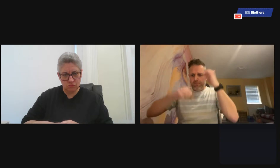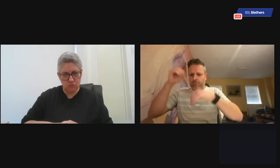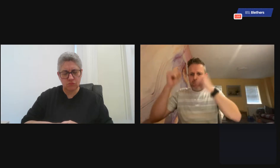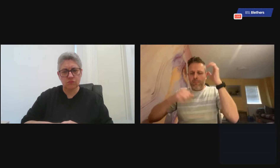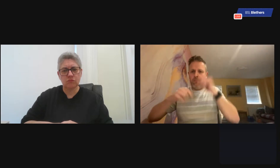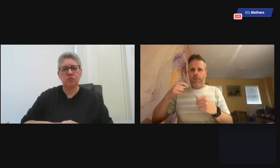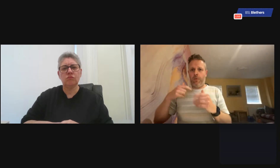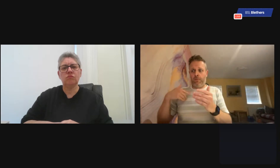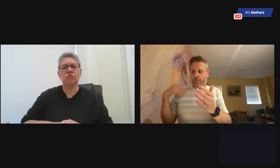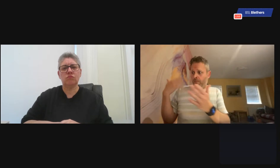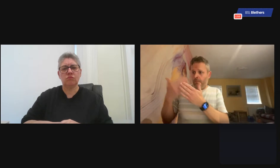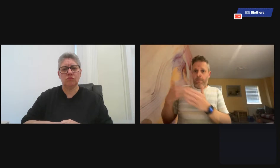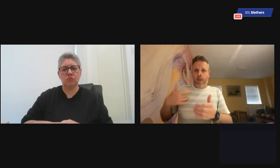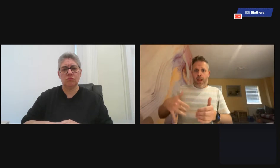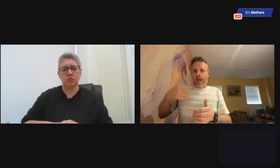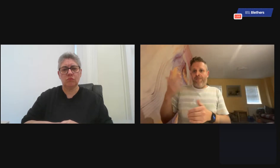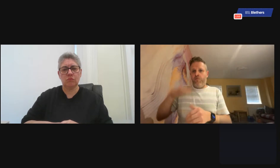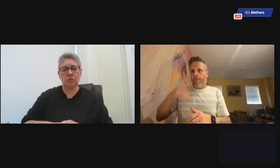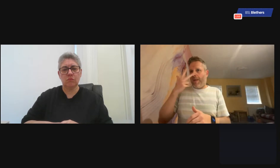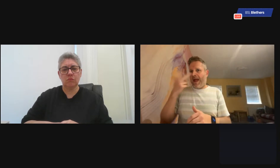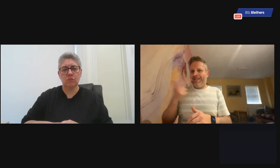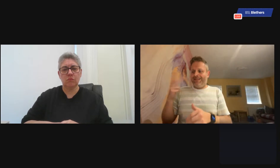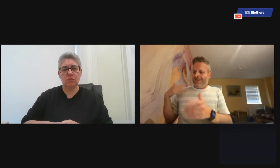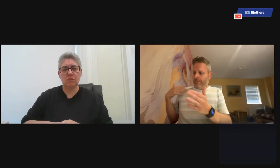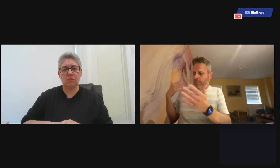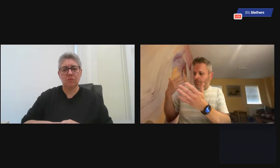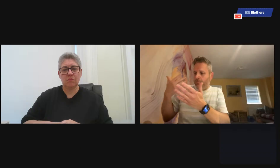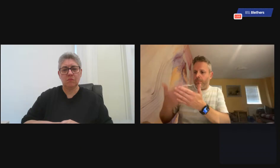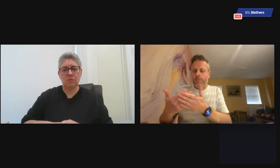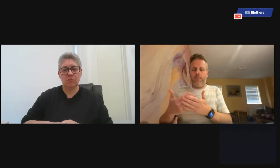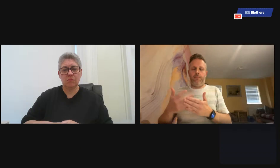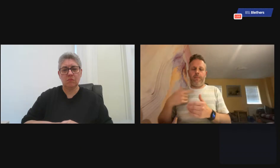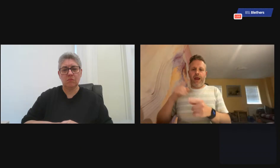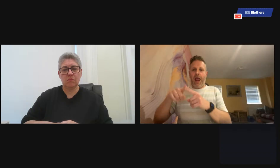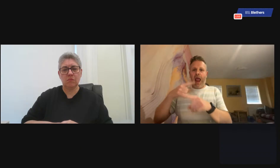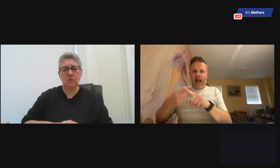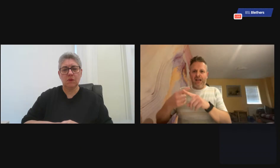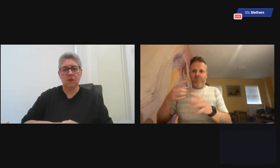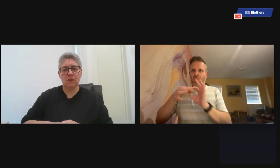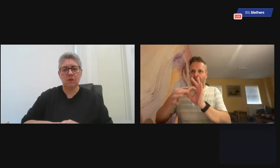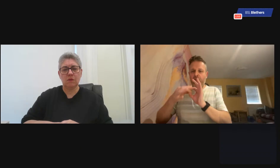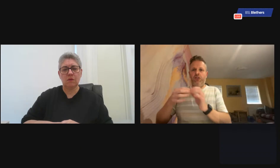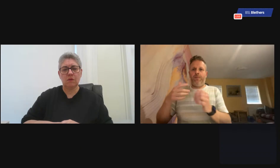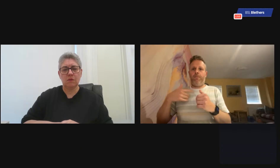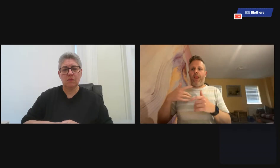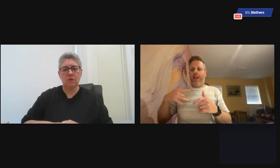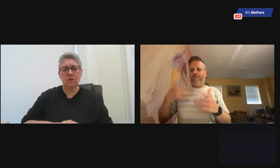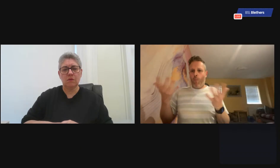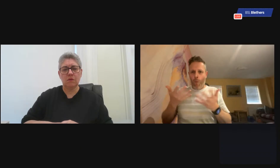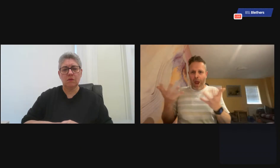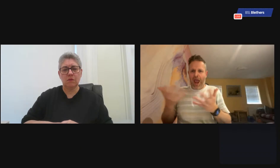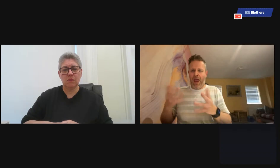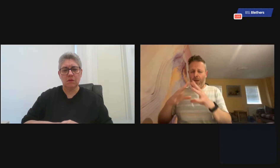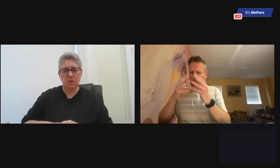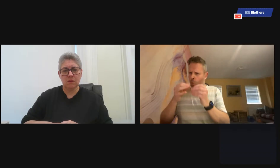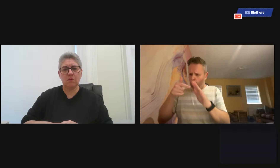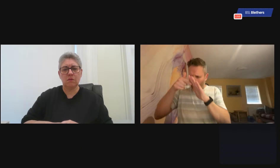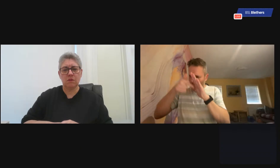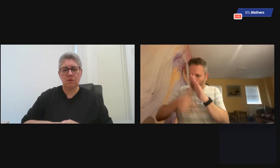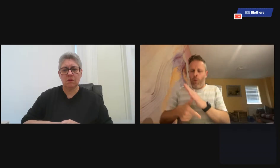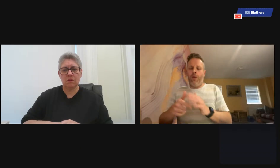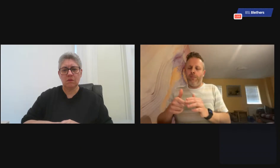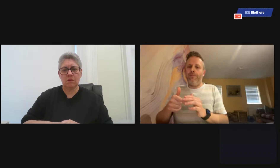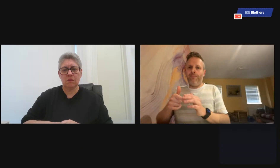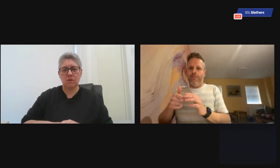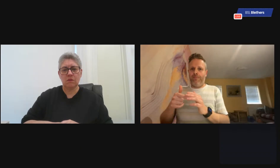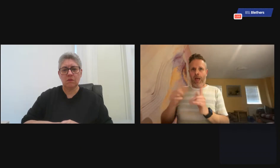contact with a social worker, various questions about my background, my work life, etc., and